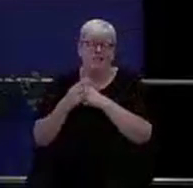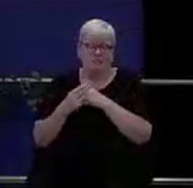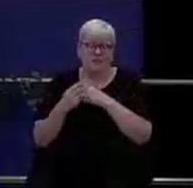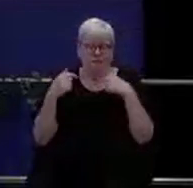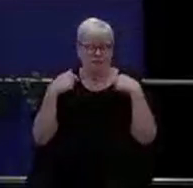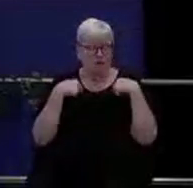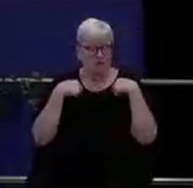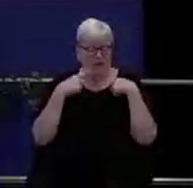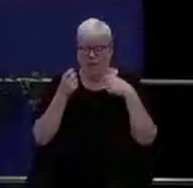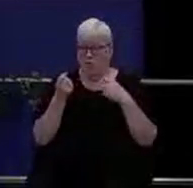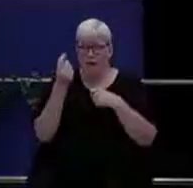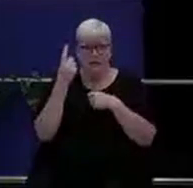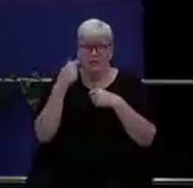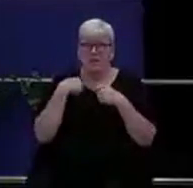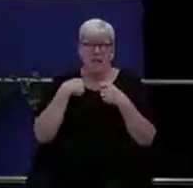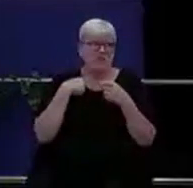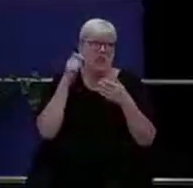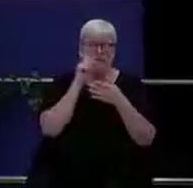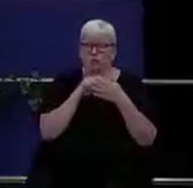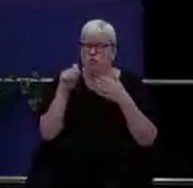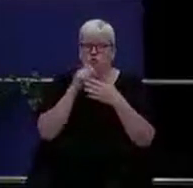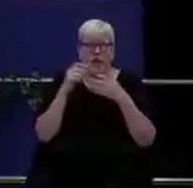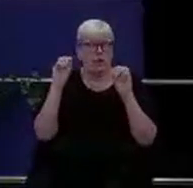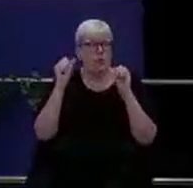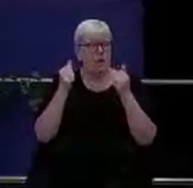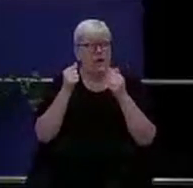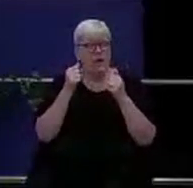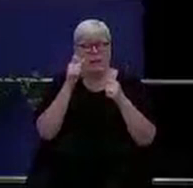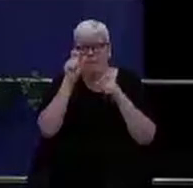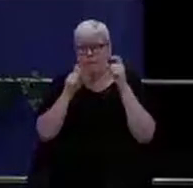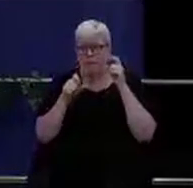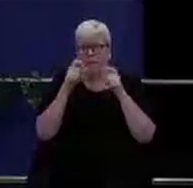For me, I don't understand this. If you write well, people see images.